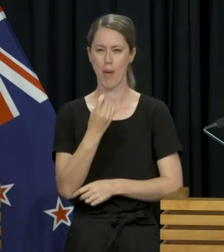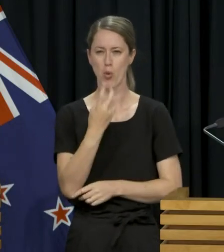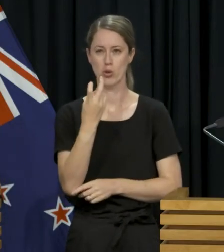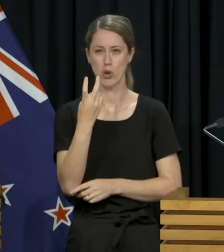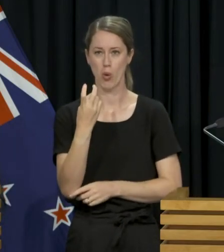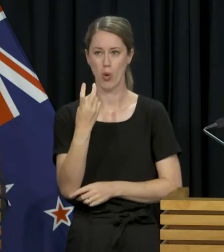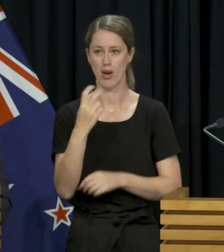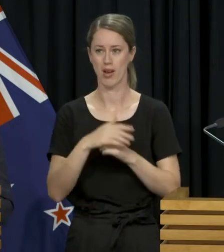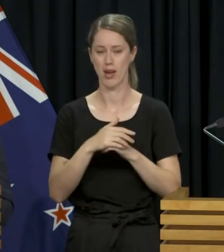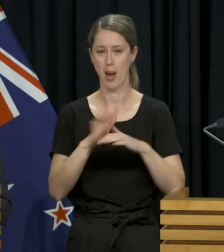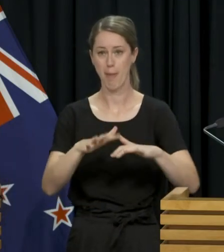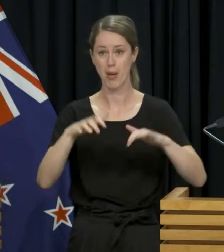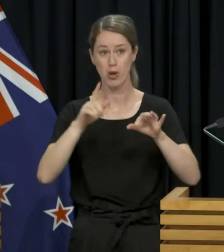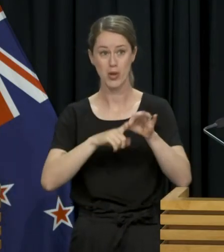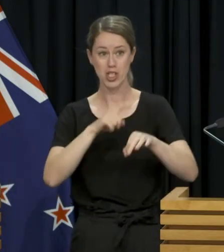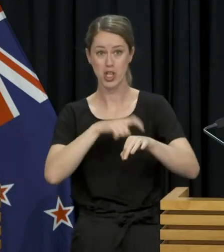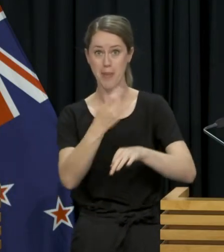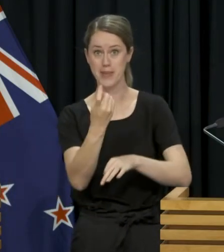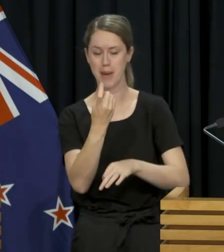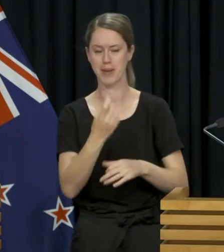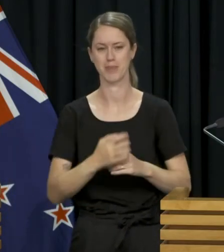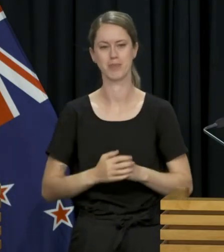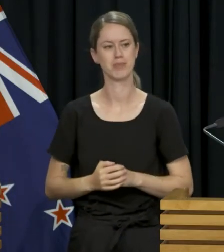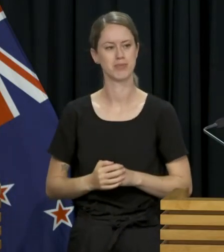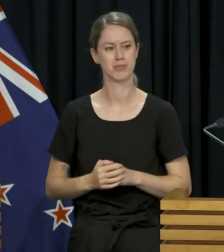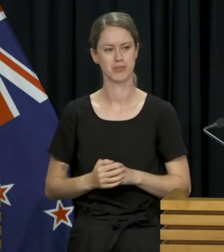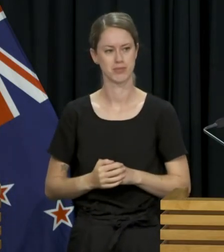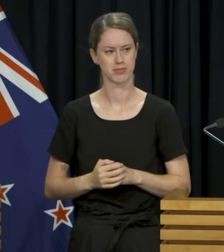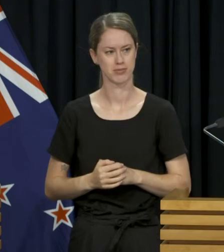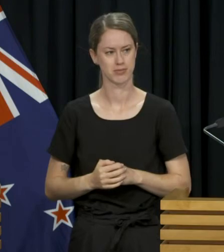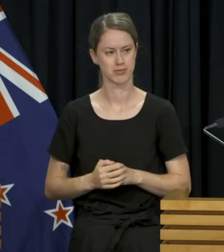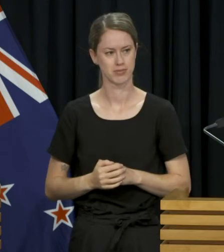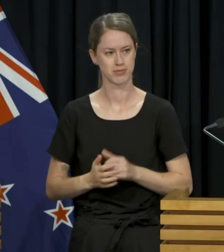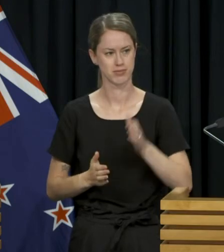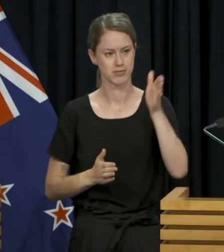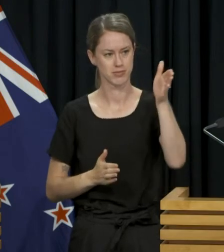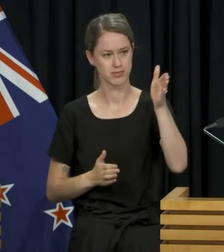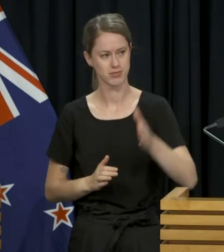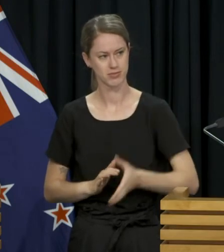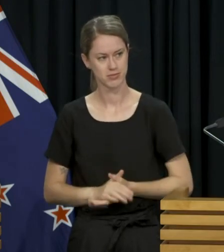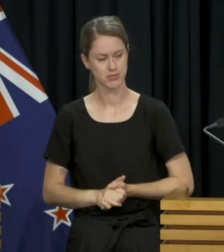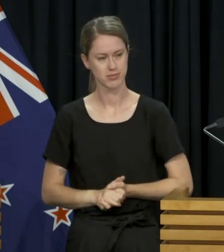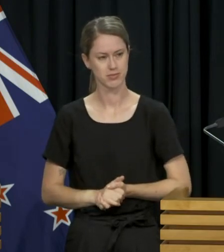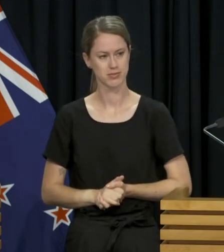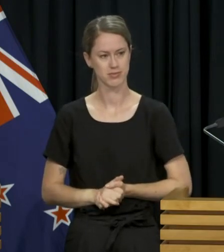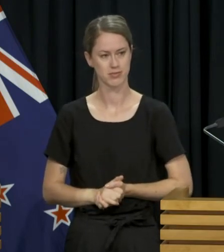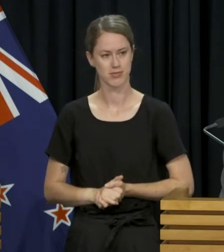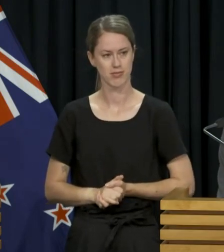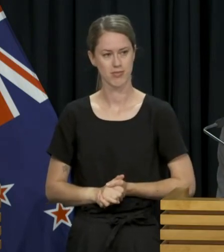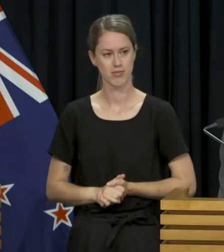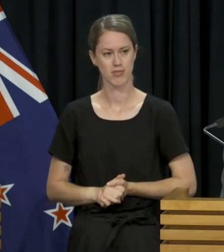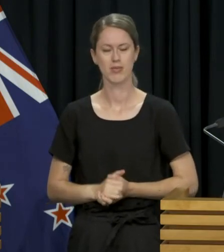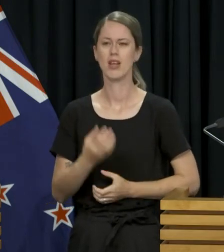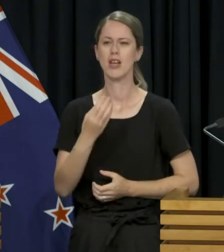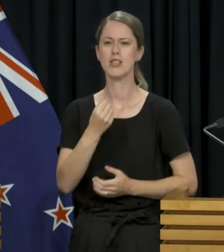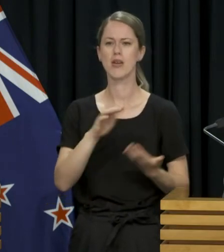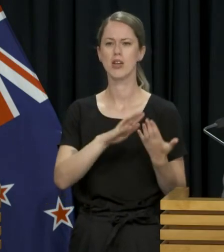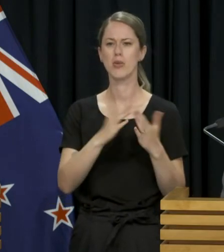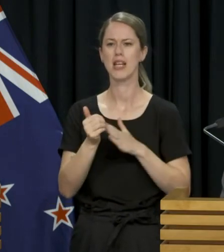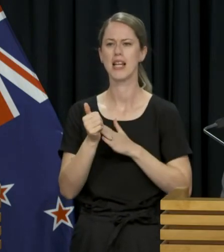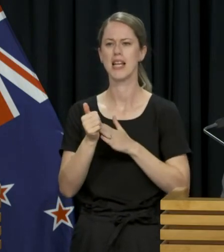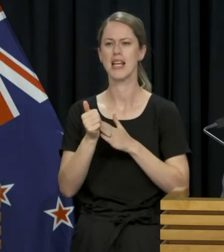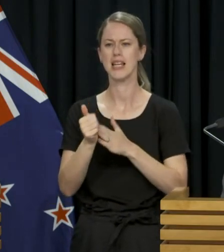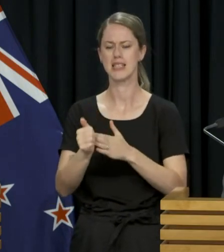because I'm aware that parliamentary question time is looming. Sorry, Minister. Some community leaders in South Auckland are saying an extension of